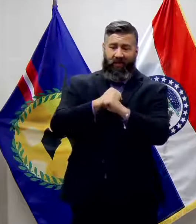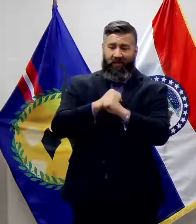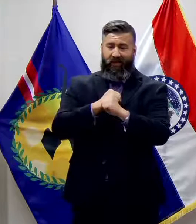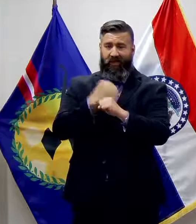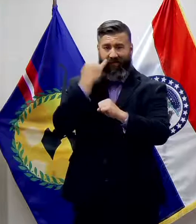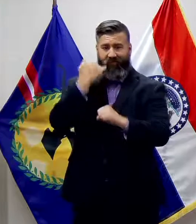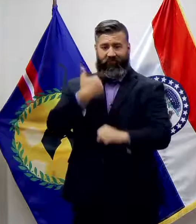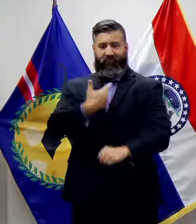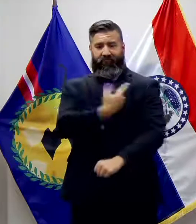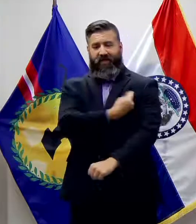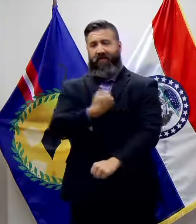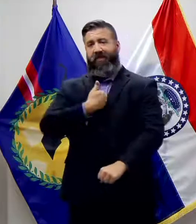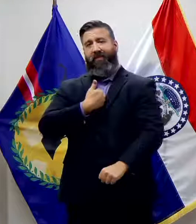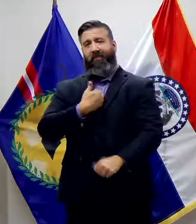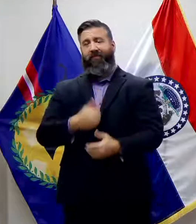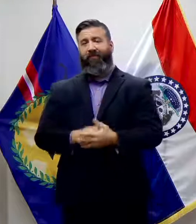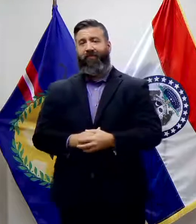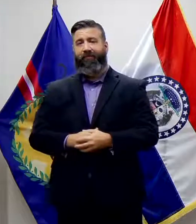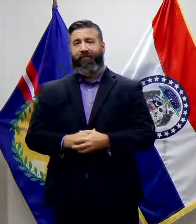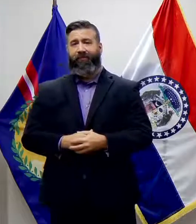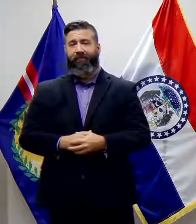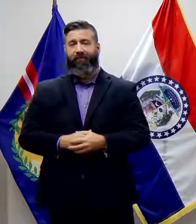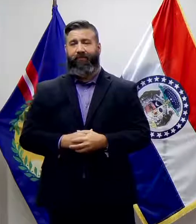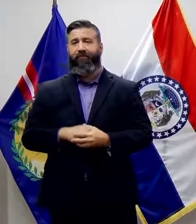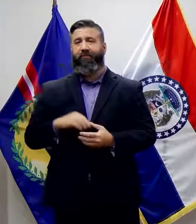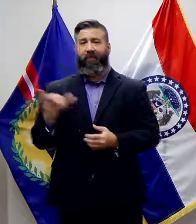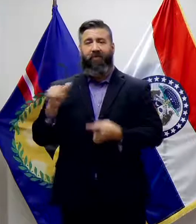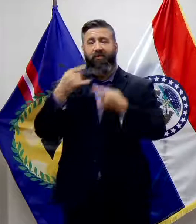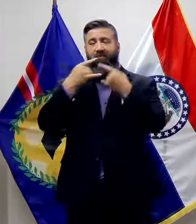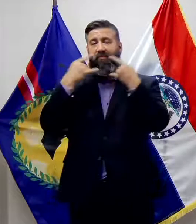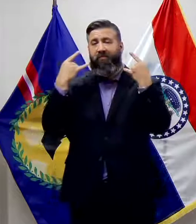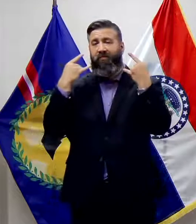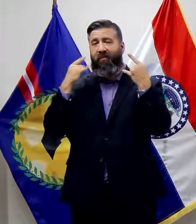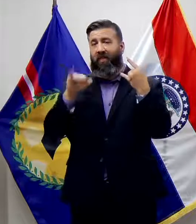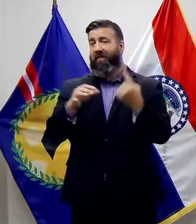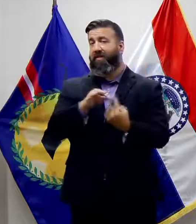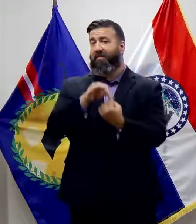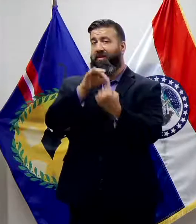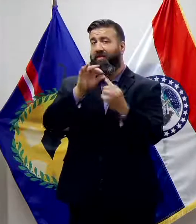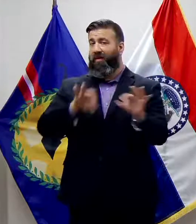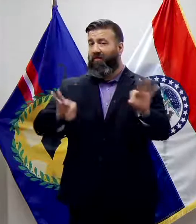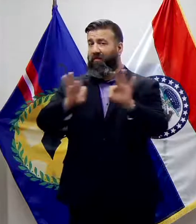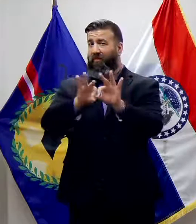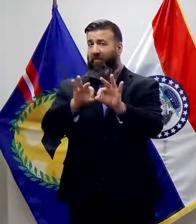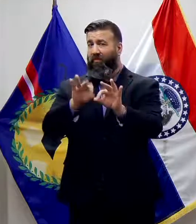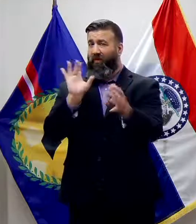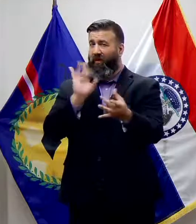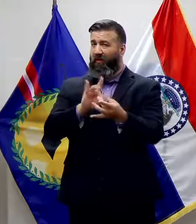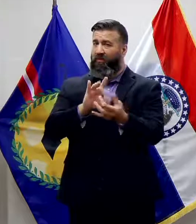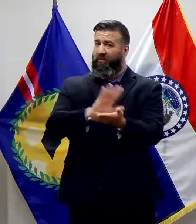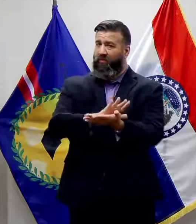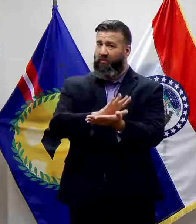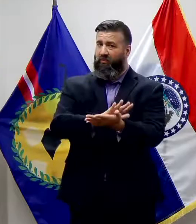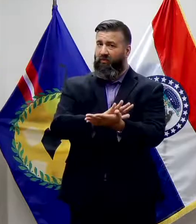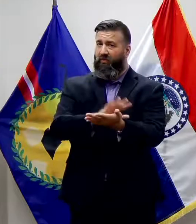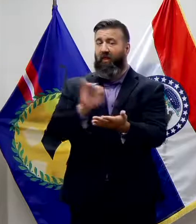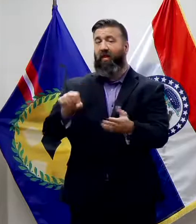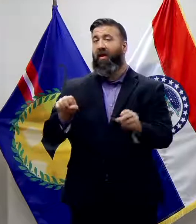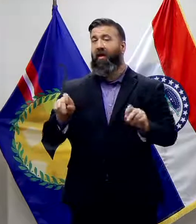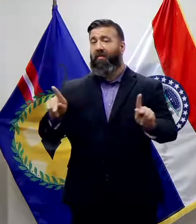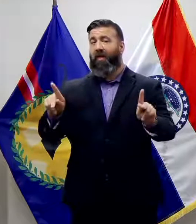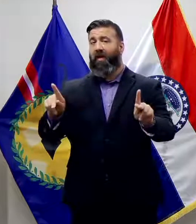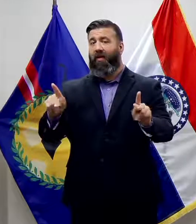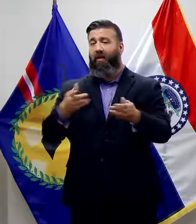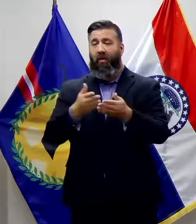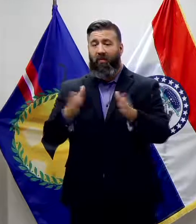vaccinated ourselves, those of us who can, and wearing masks. And that's especially important around schools. So that opportunity opens